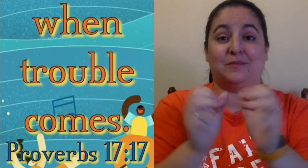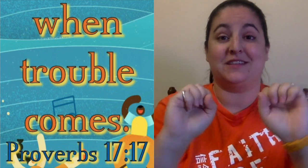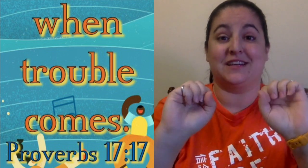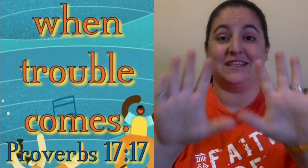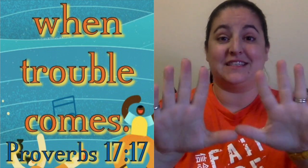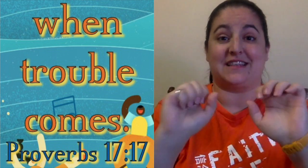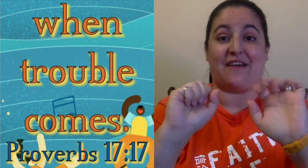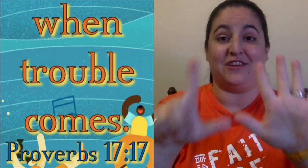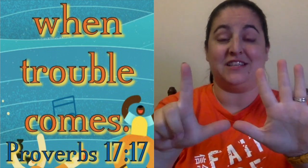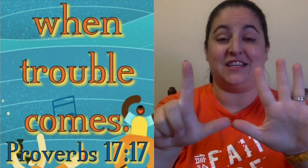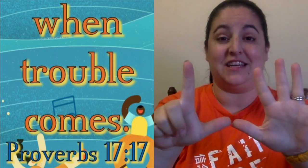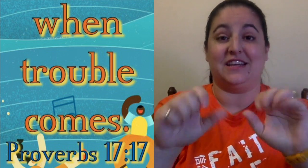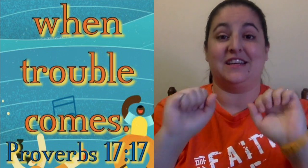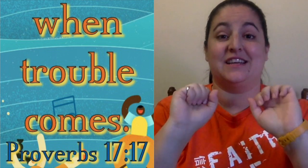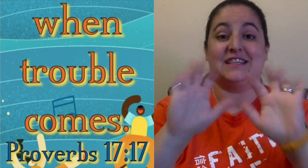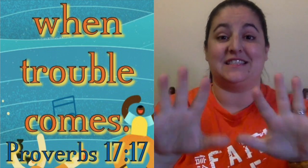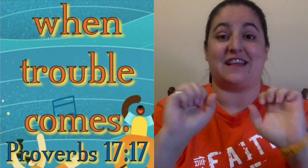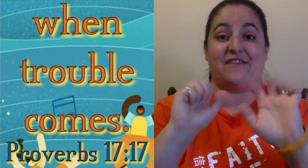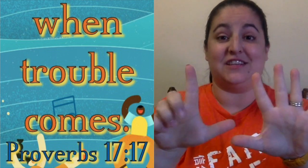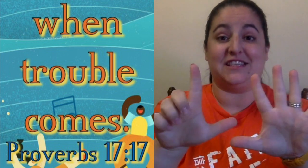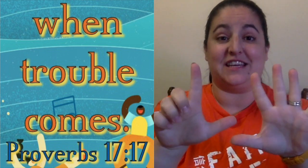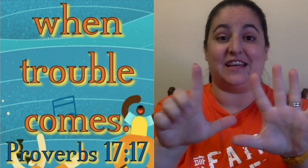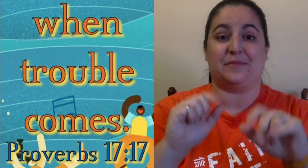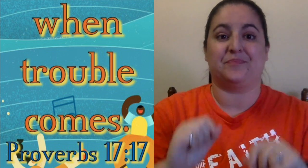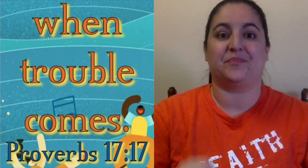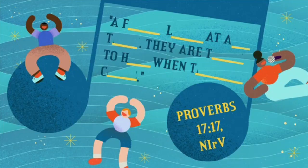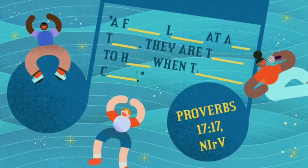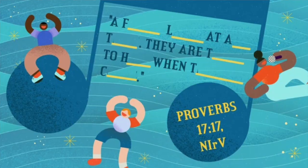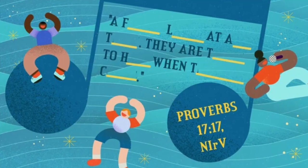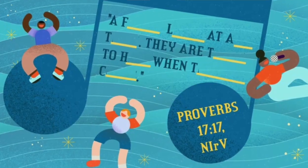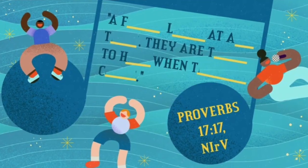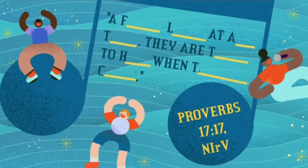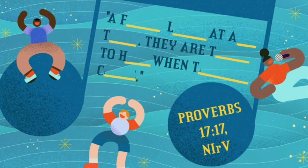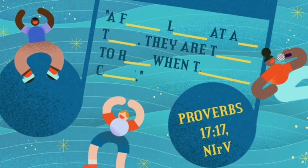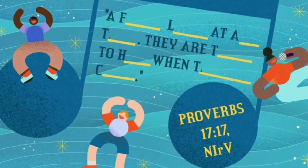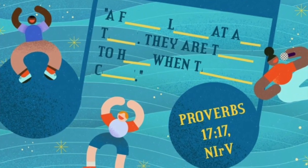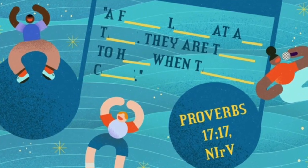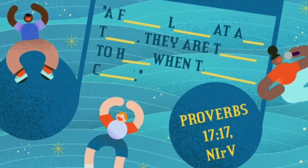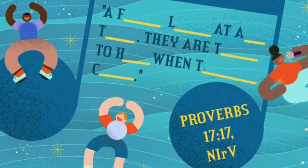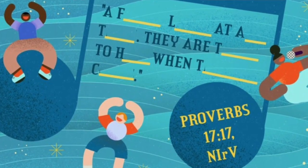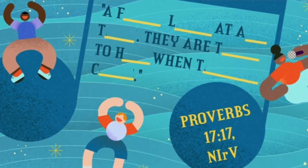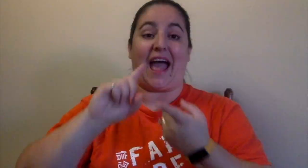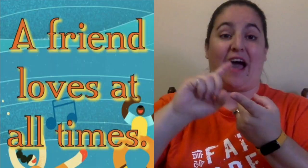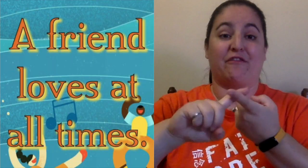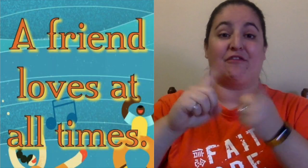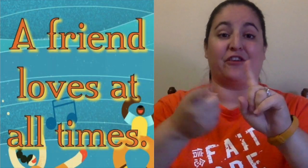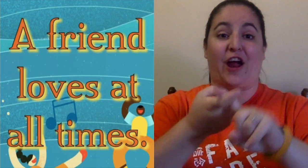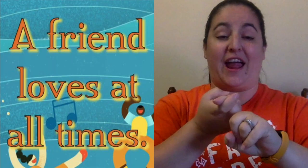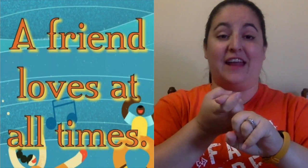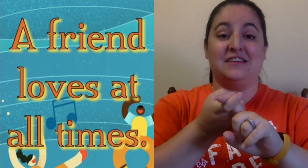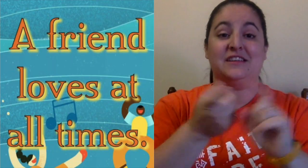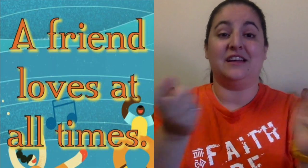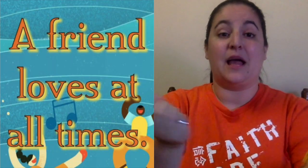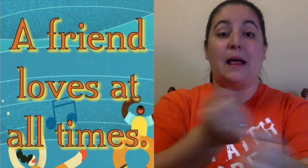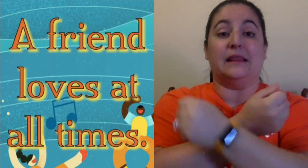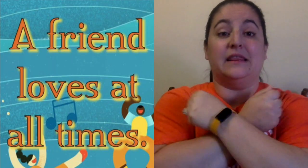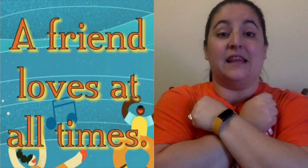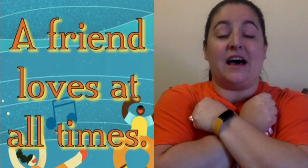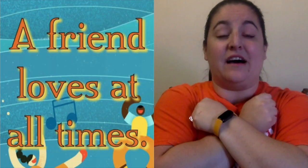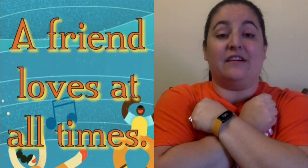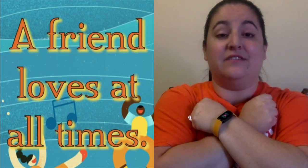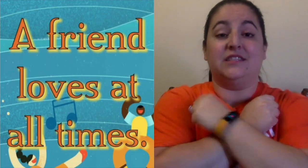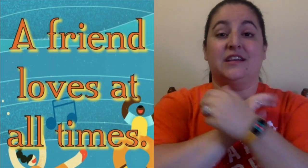you. They are there to help when trouble